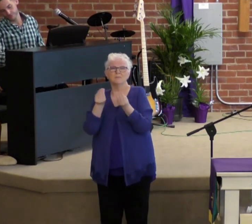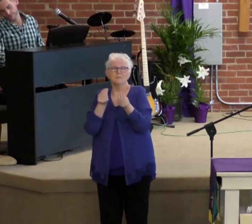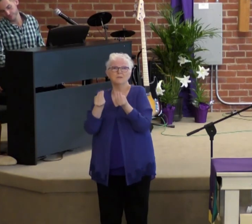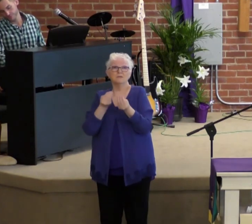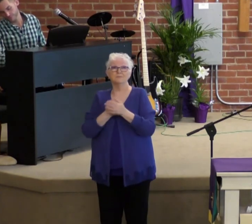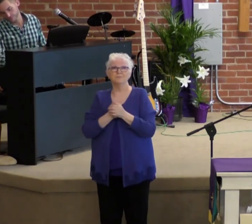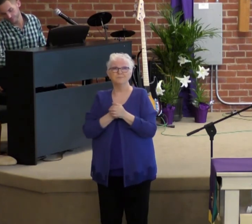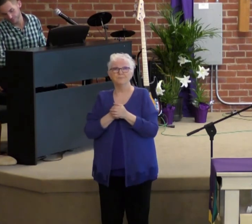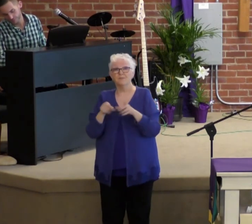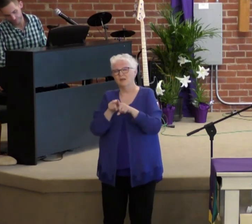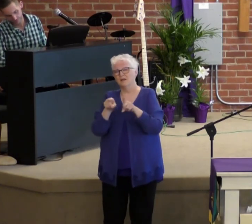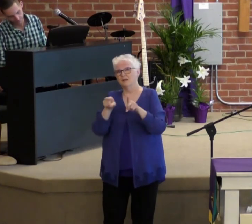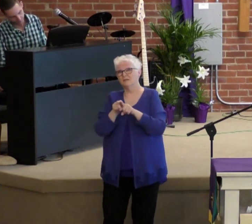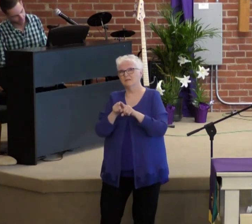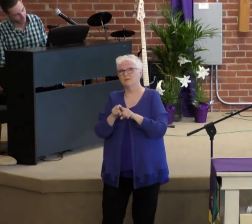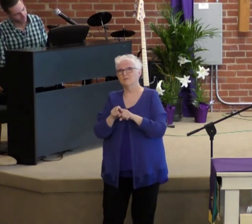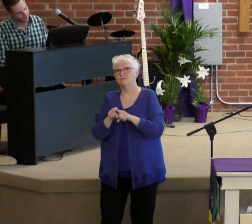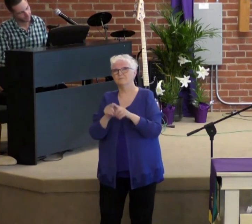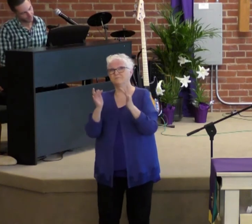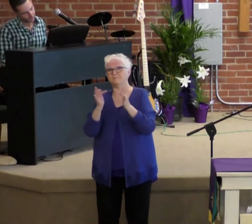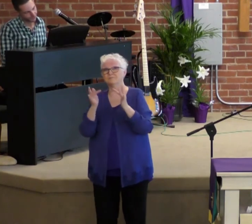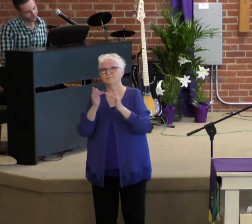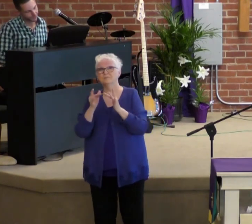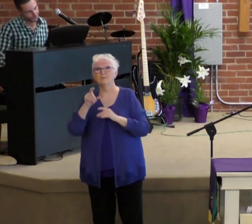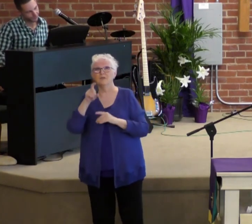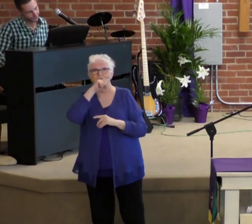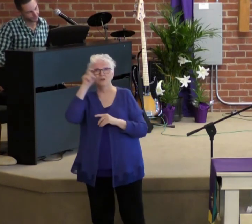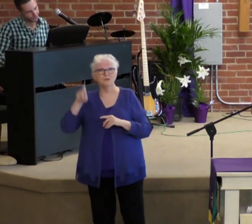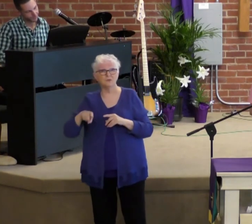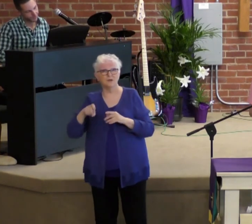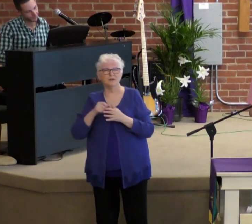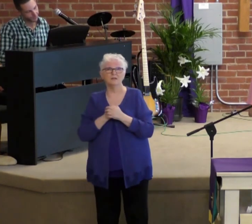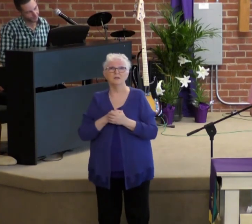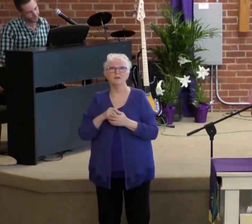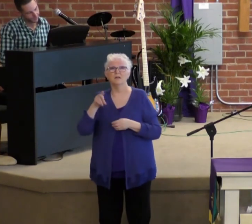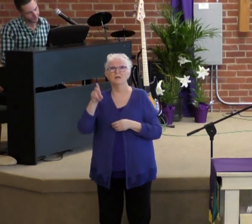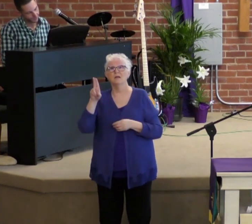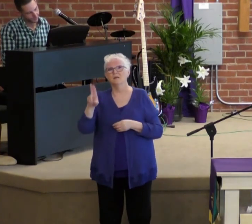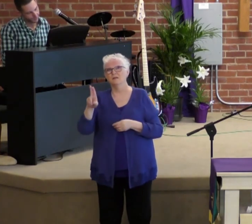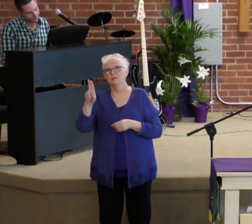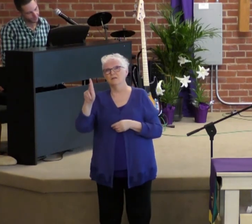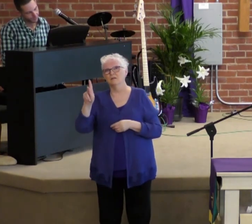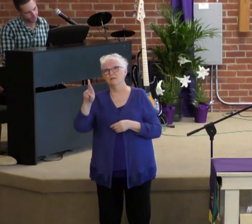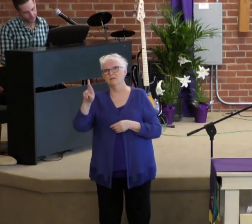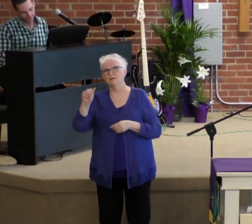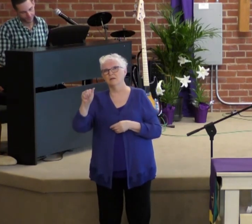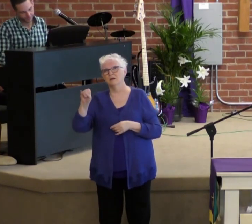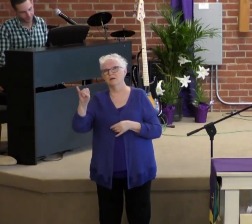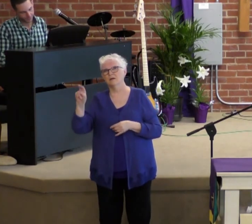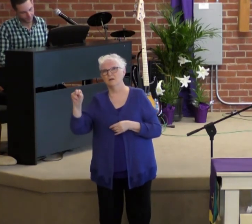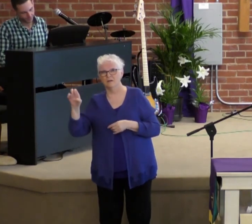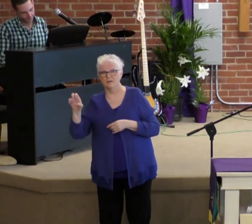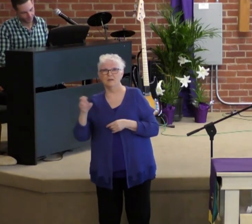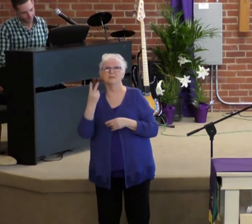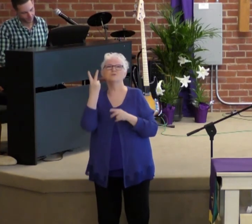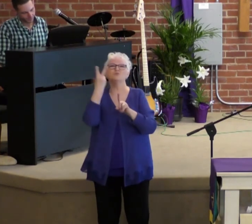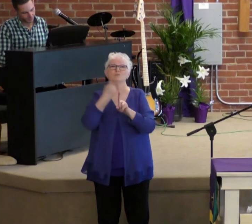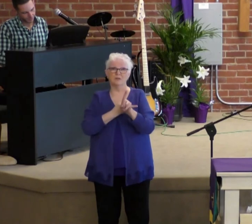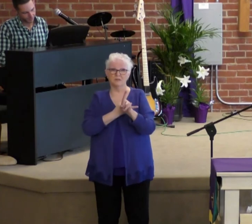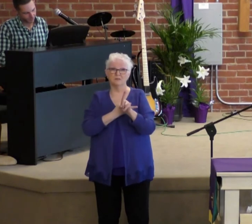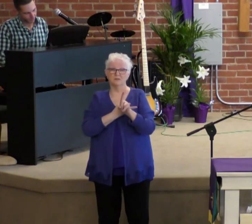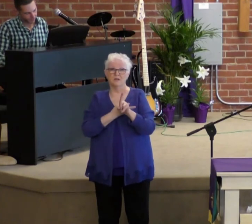able to reach out to the Ukraine. And in the past 2 months here at Shades of Grace, we have been able to